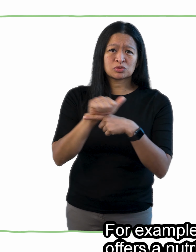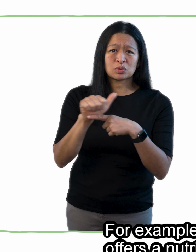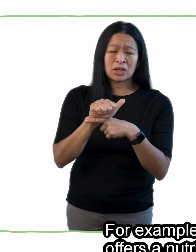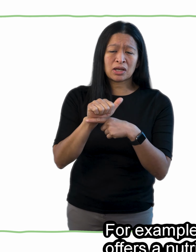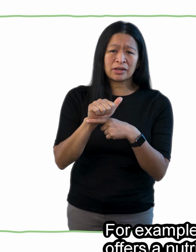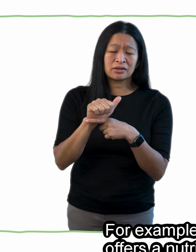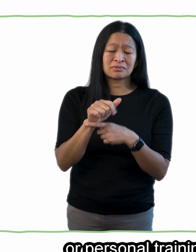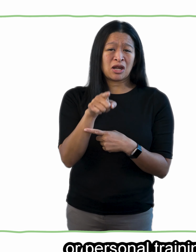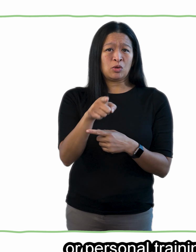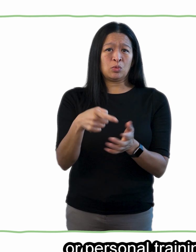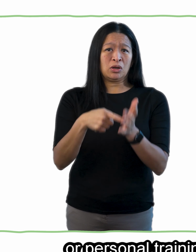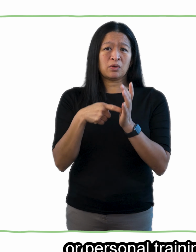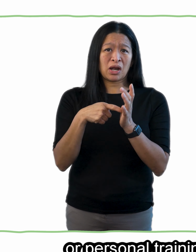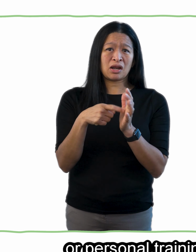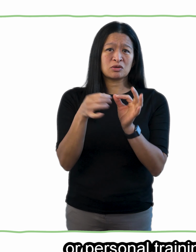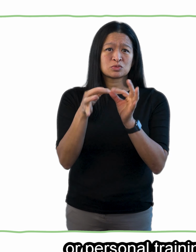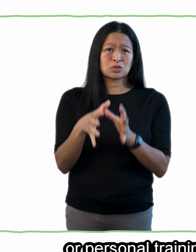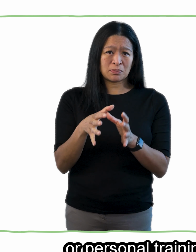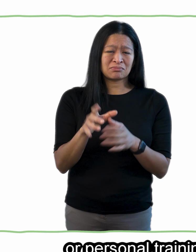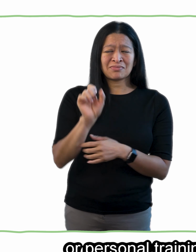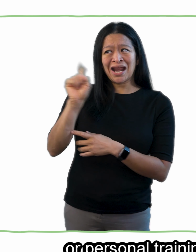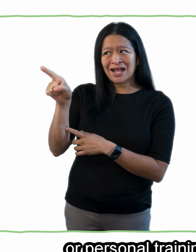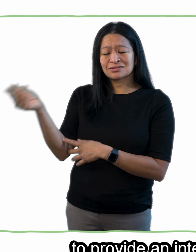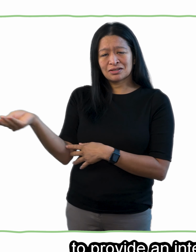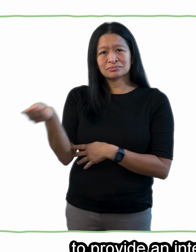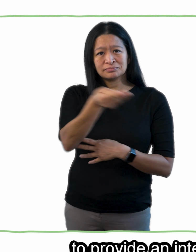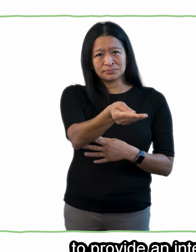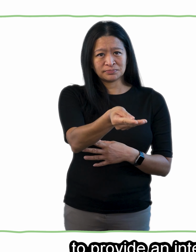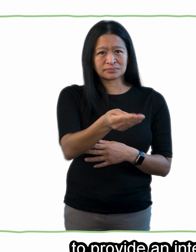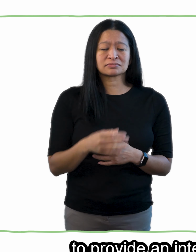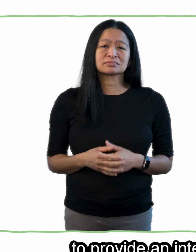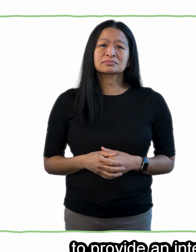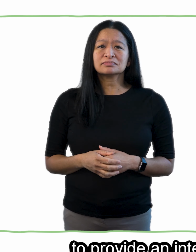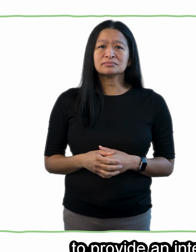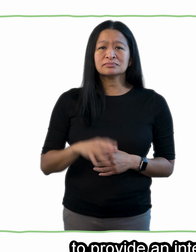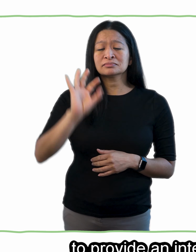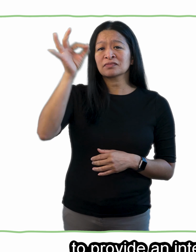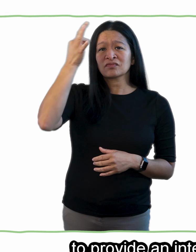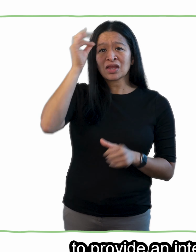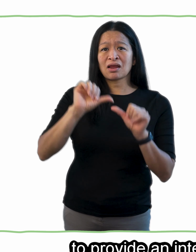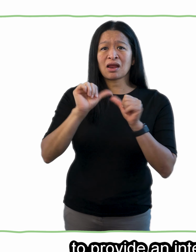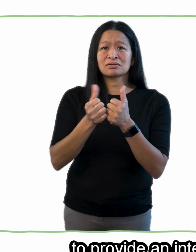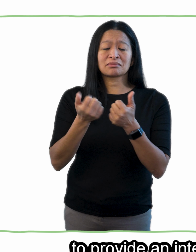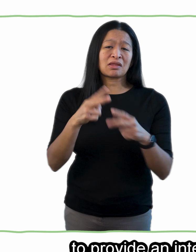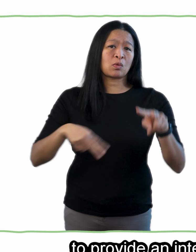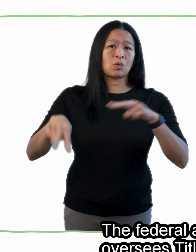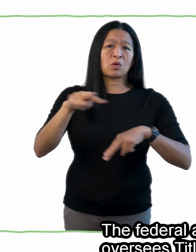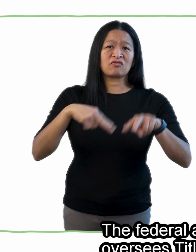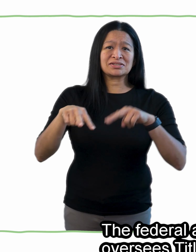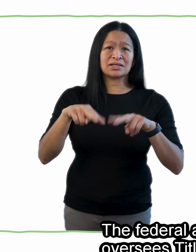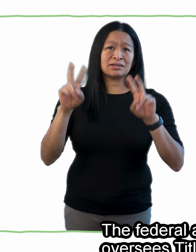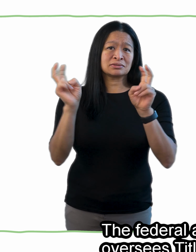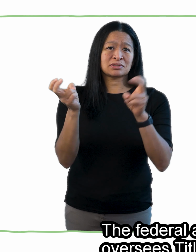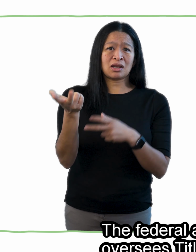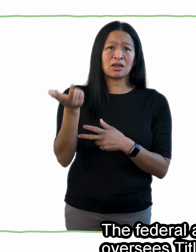class or personal training, they are required to provide an interpreter on request. The federal agencies that